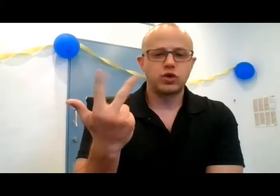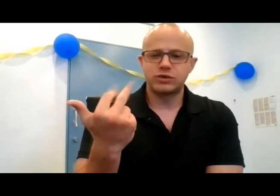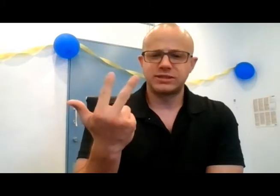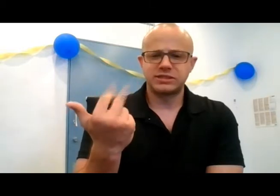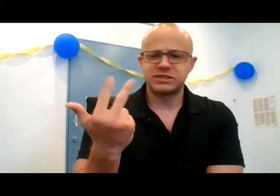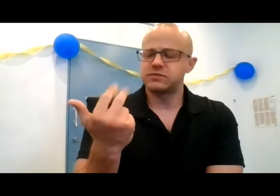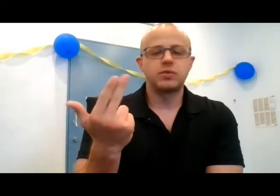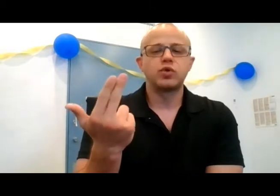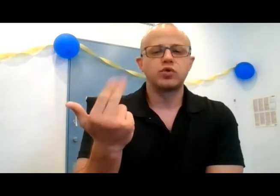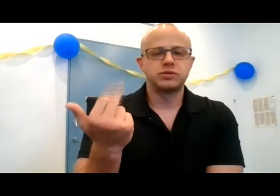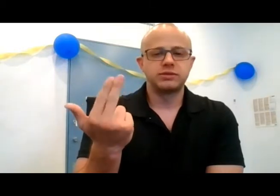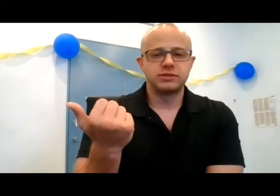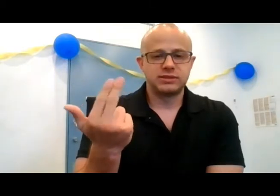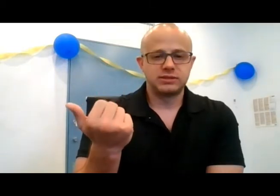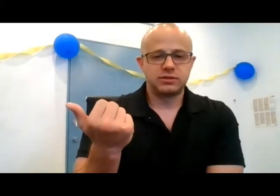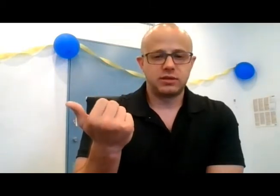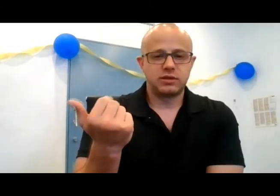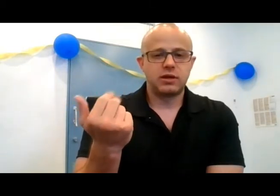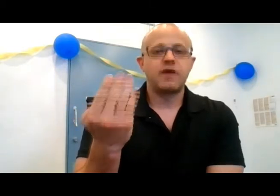13,